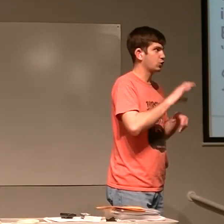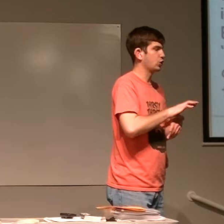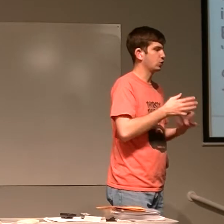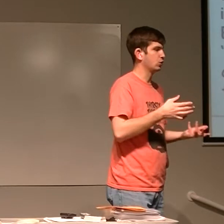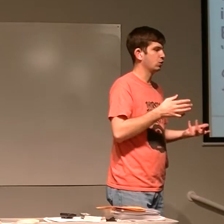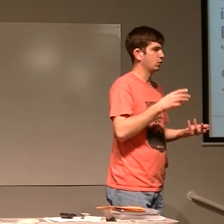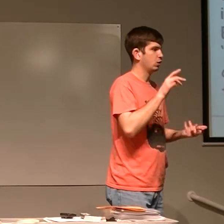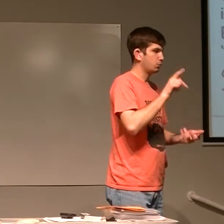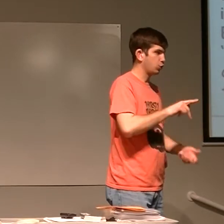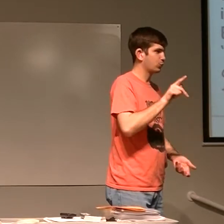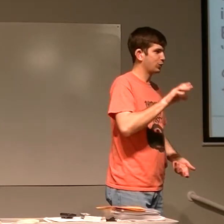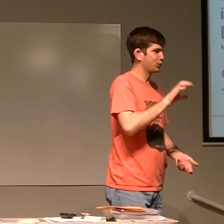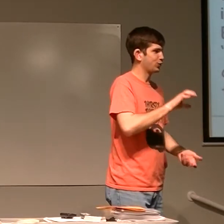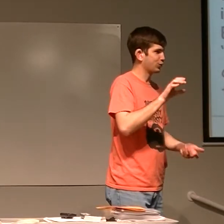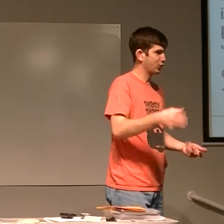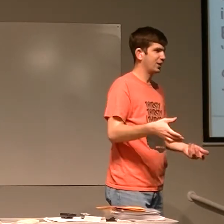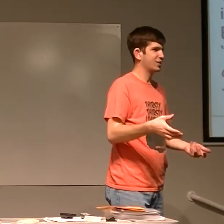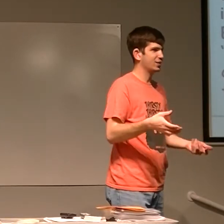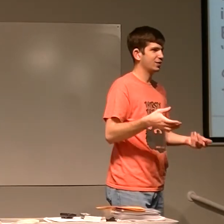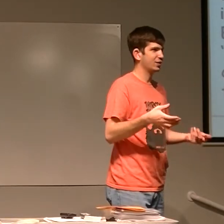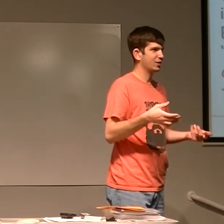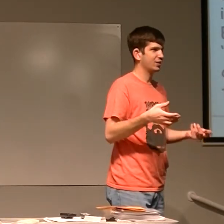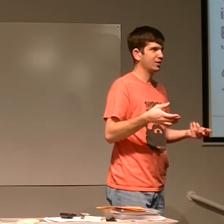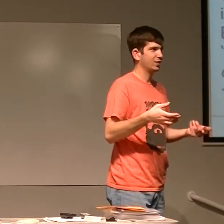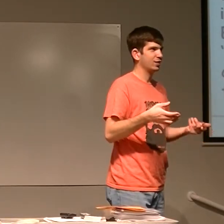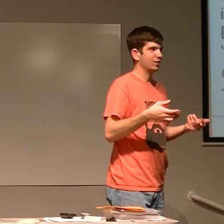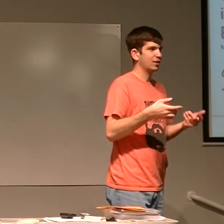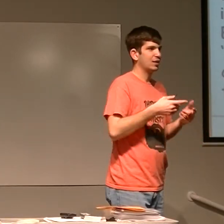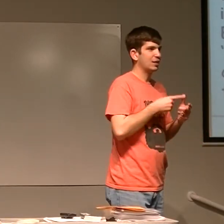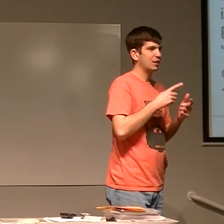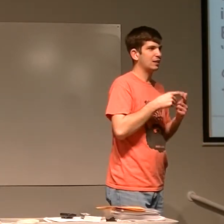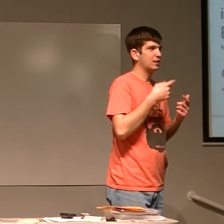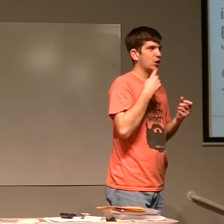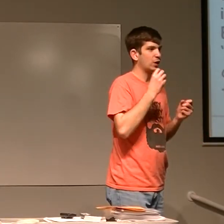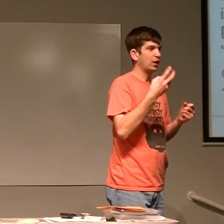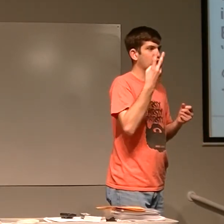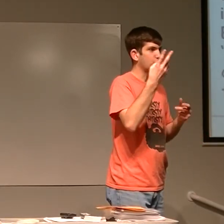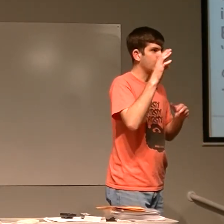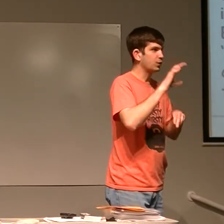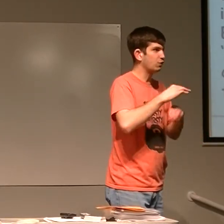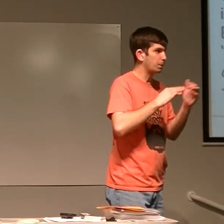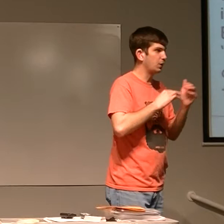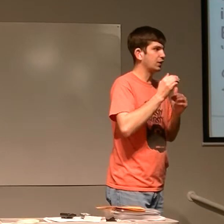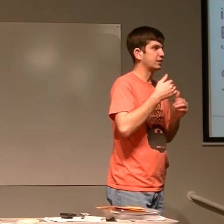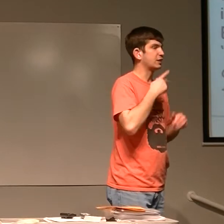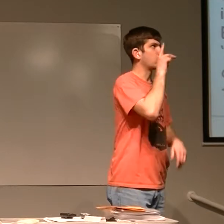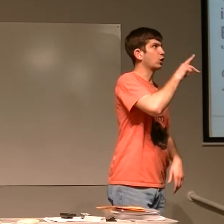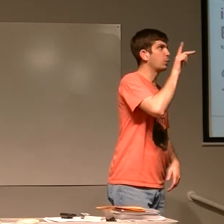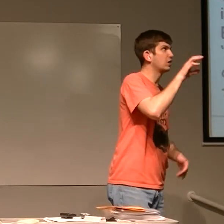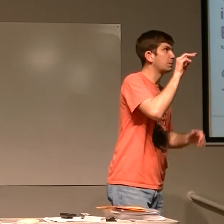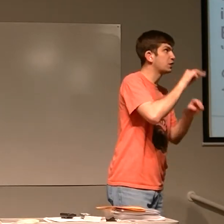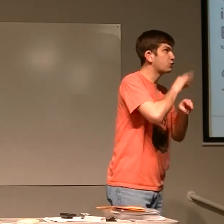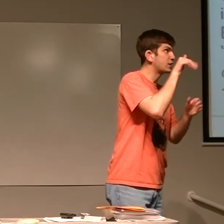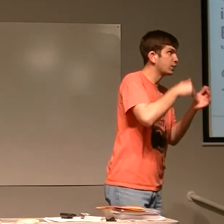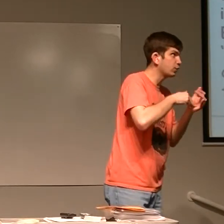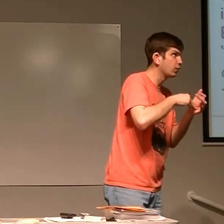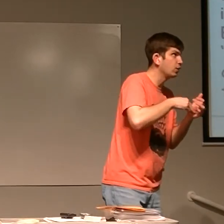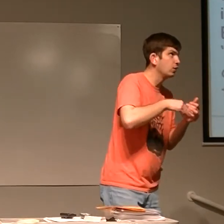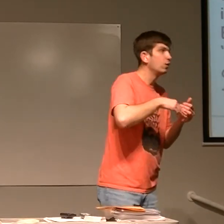church? Park Plaza Church of Christ. Then they say, okay, there's two different buildings. There's Park Plaza Ministry Center,